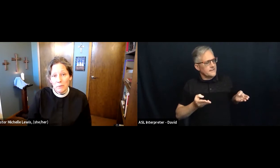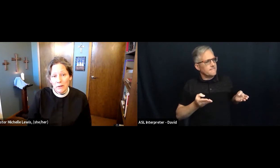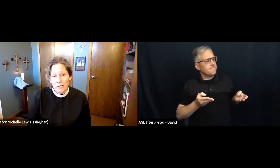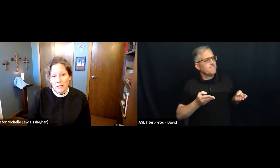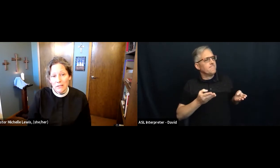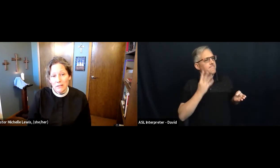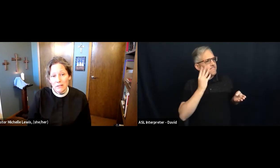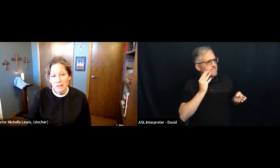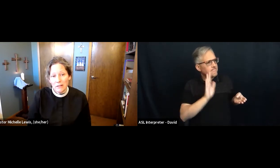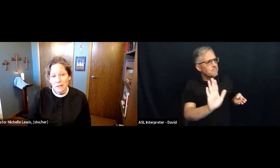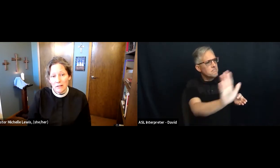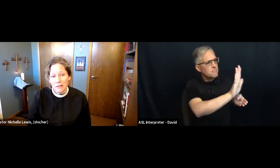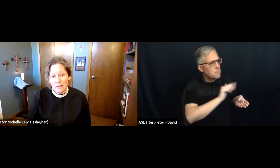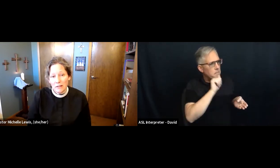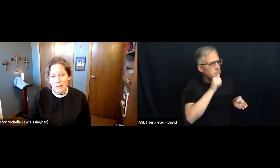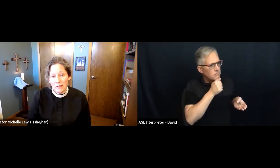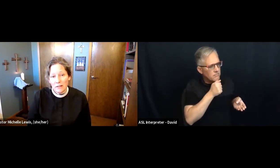others experience.